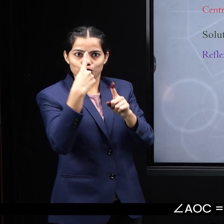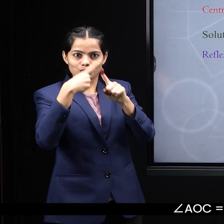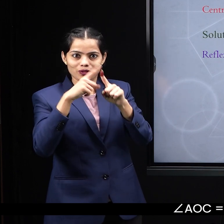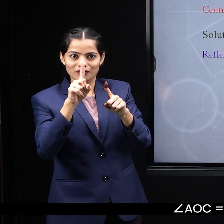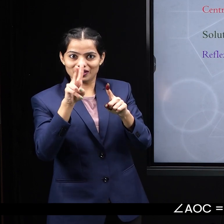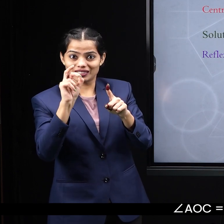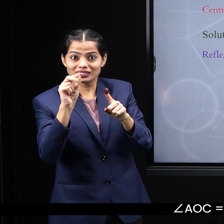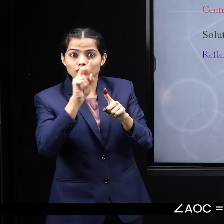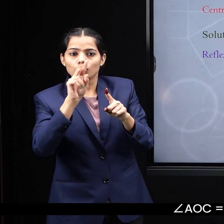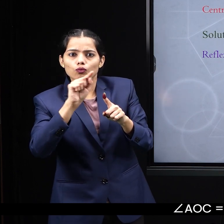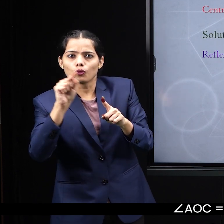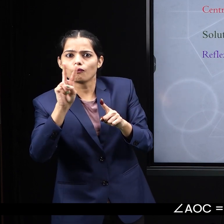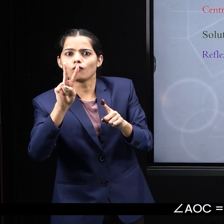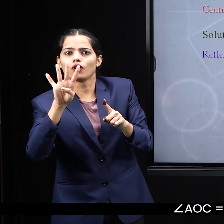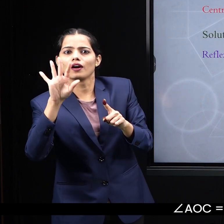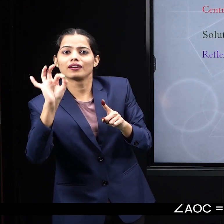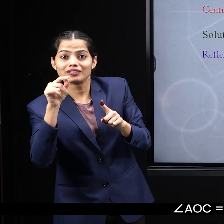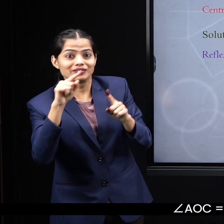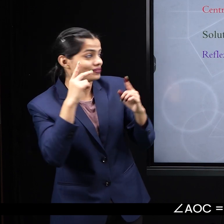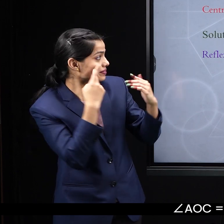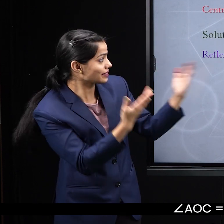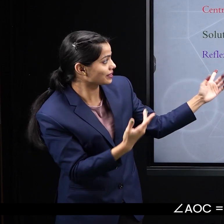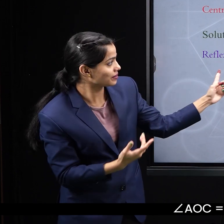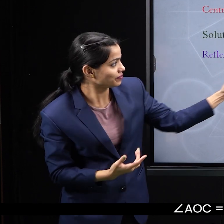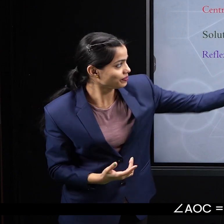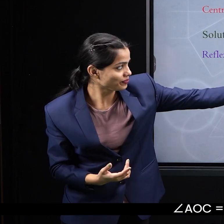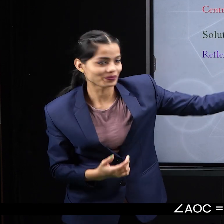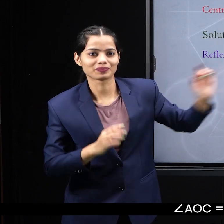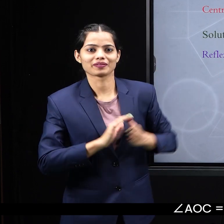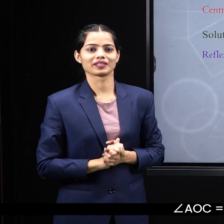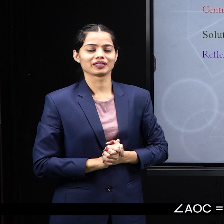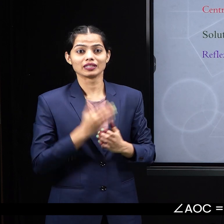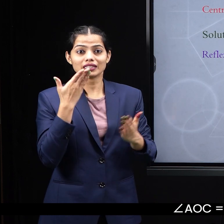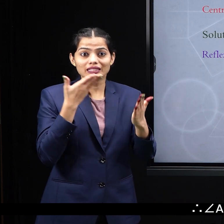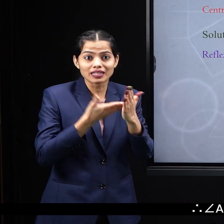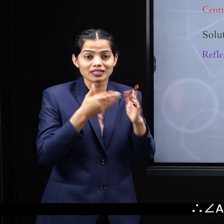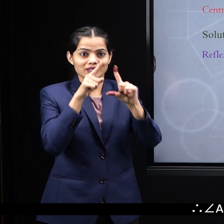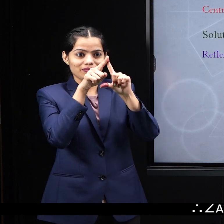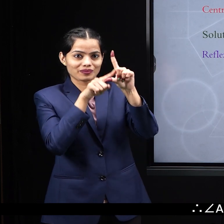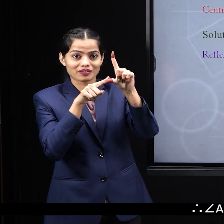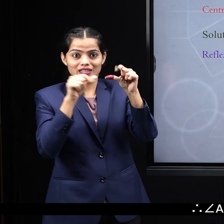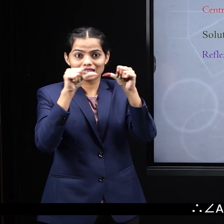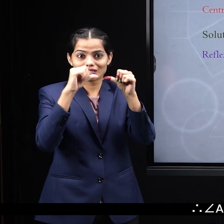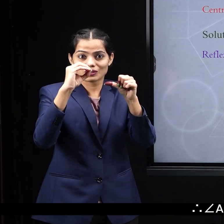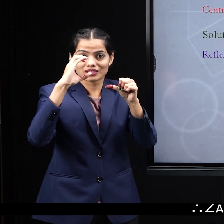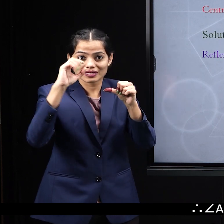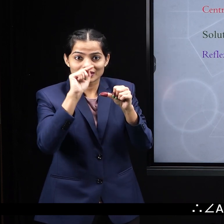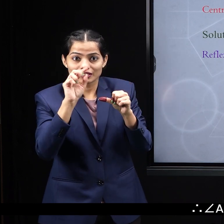to 2 into 120 degrees is equal to 240 degrees. Therefore, angle